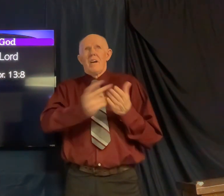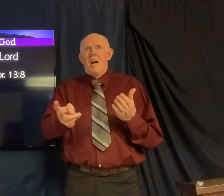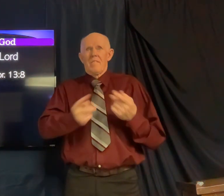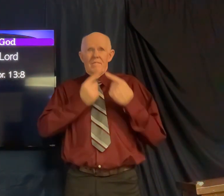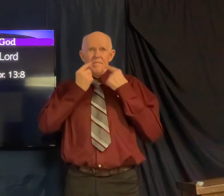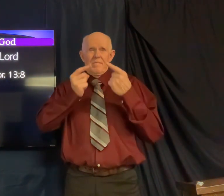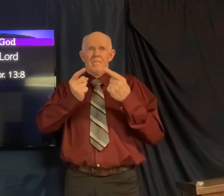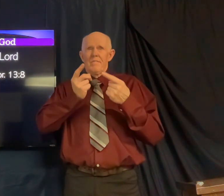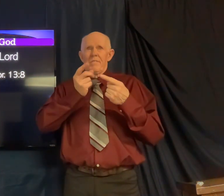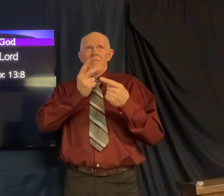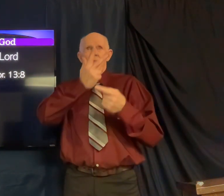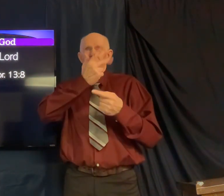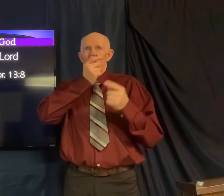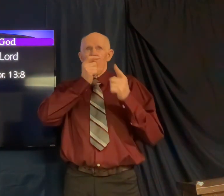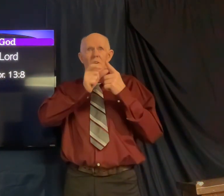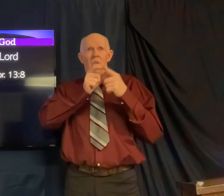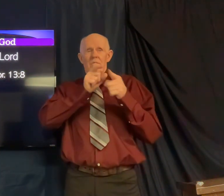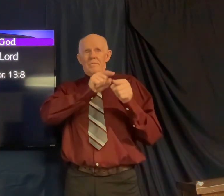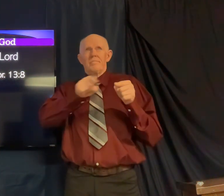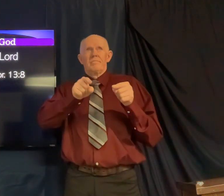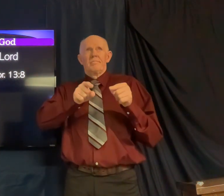love never fails.